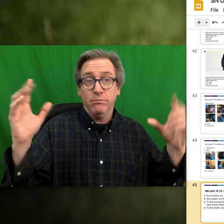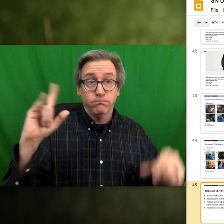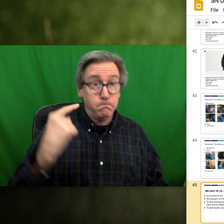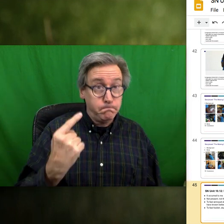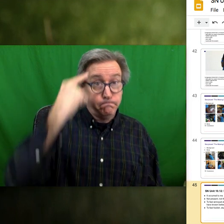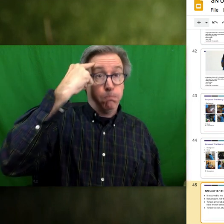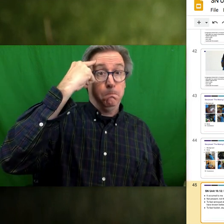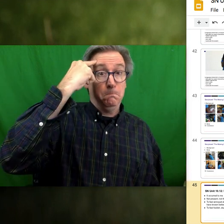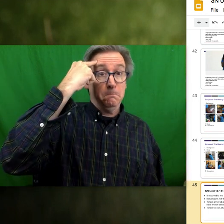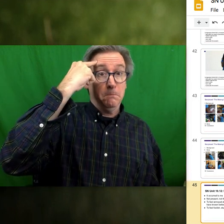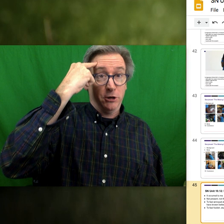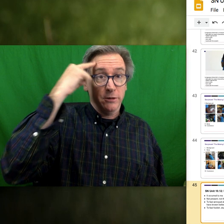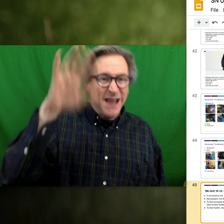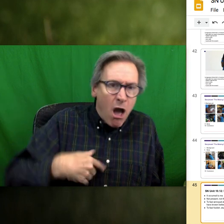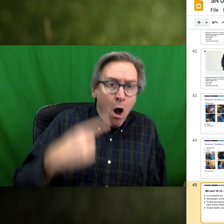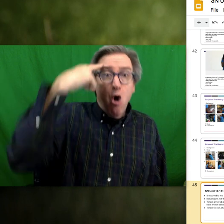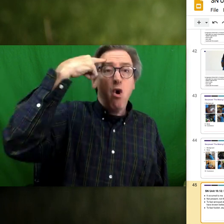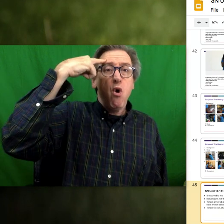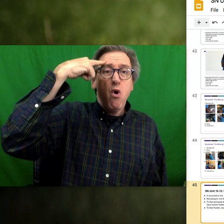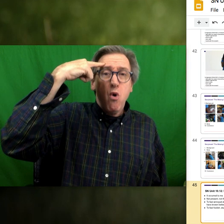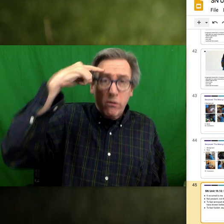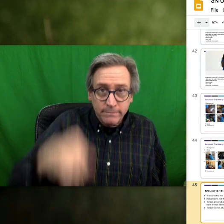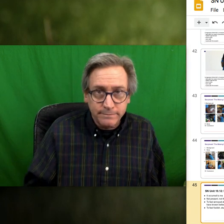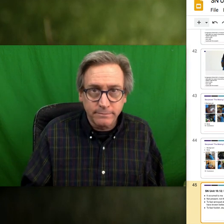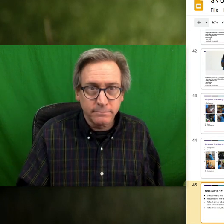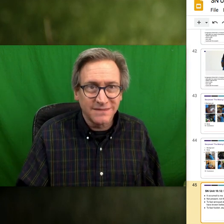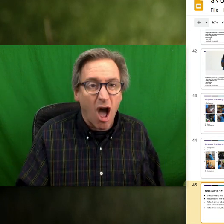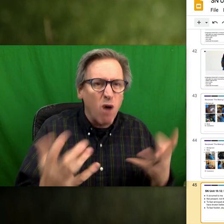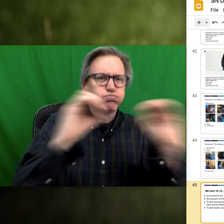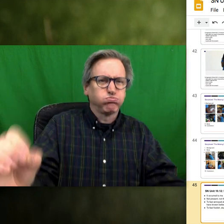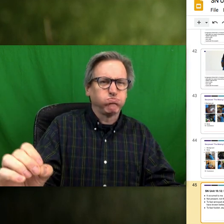vocab. It occurred to me.